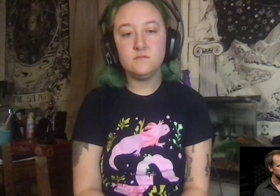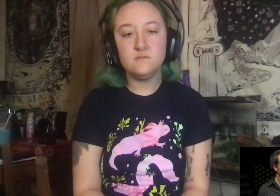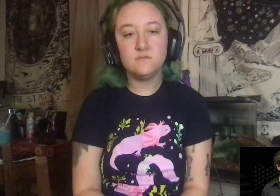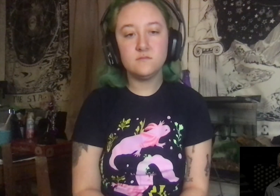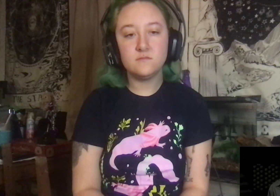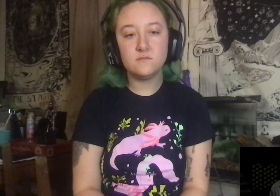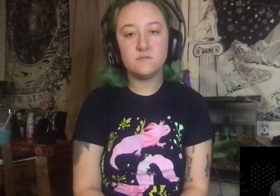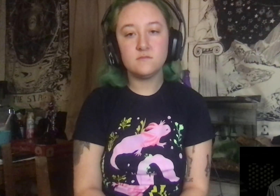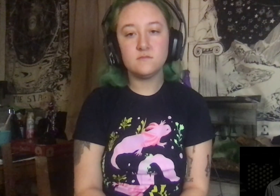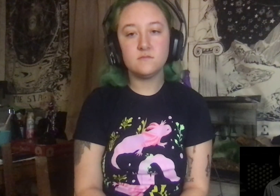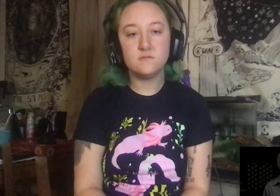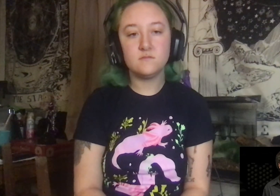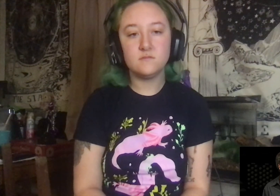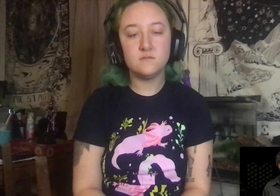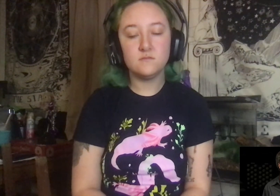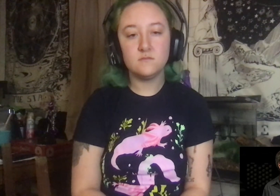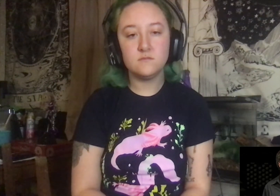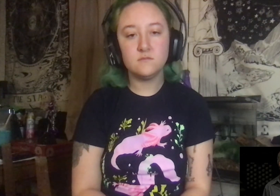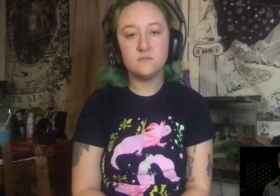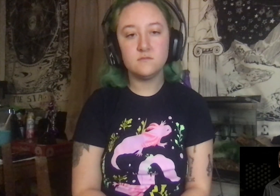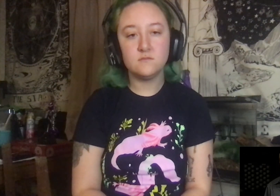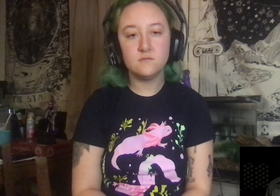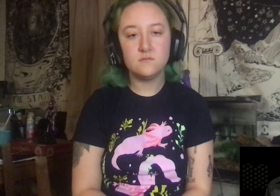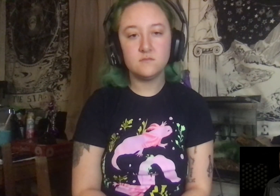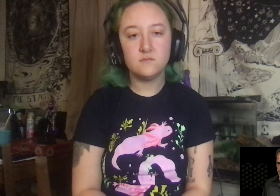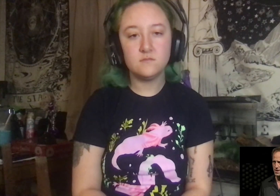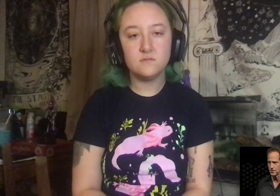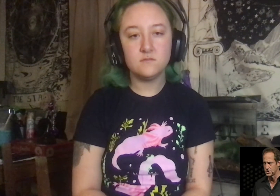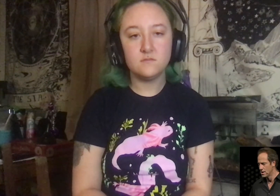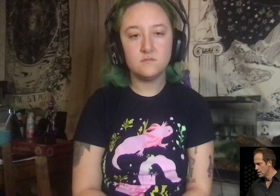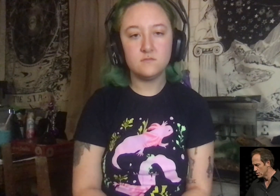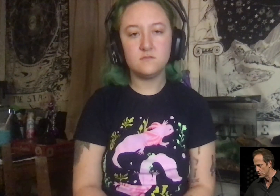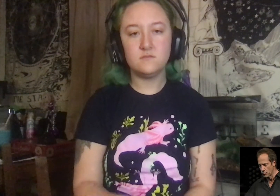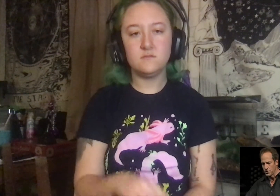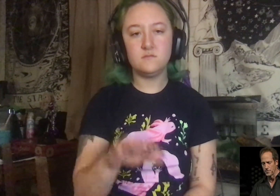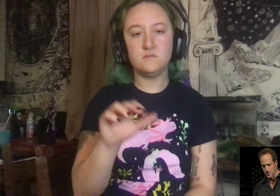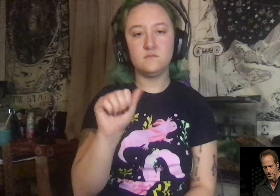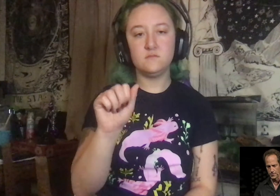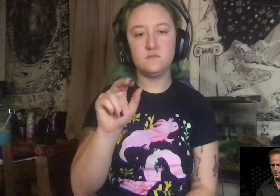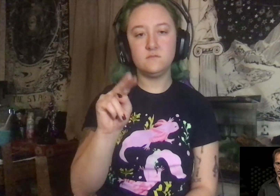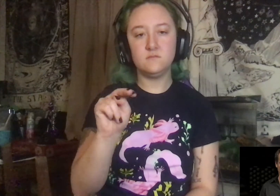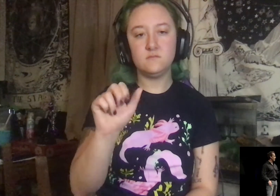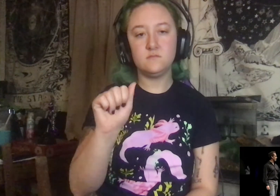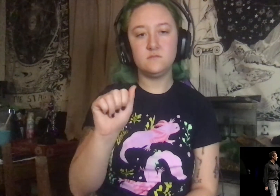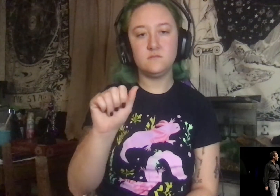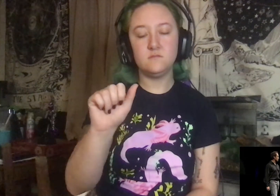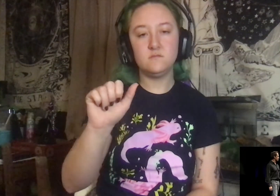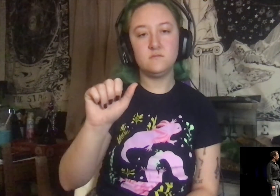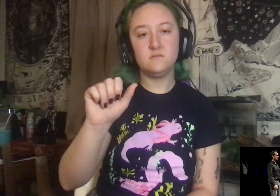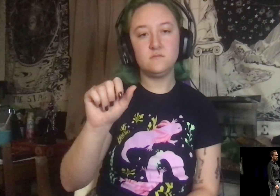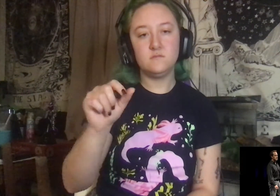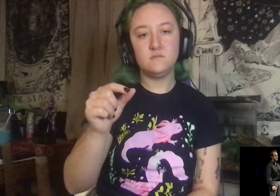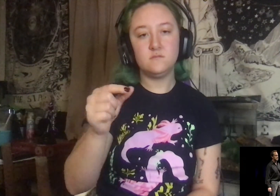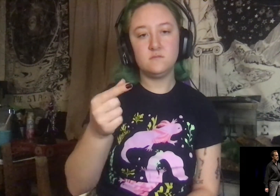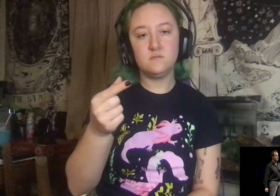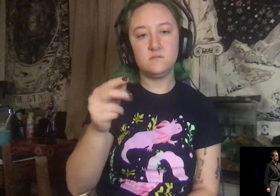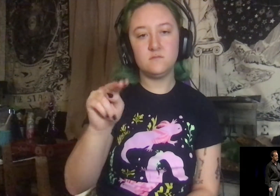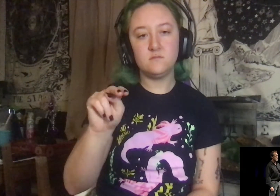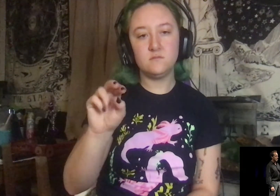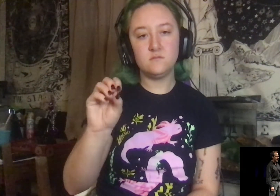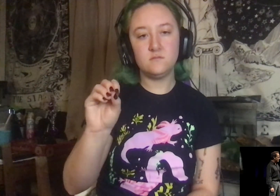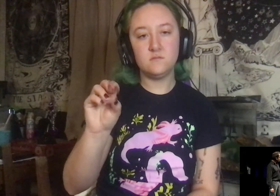terms come crashing into my head that I hadn't heard since my classics professor in college drilled them there, and they are anagnorisis and